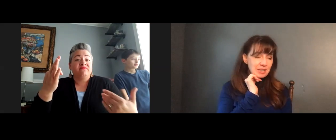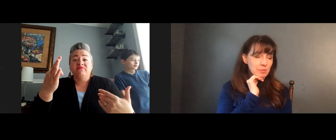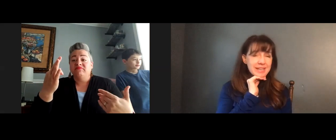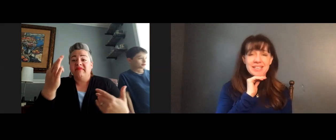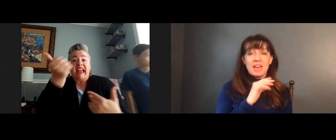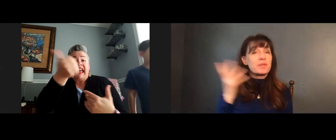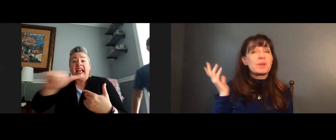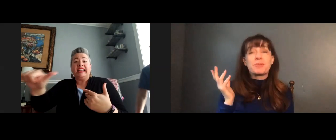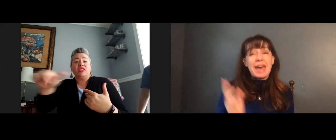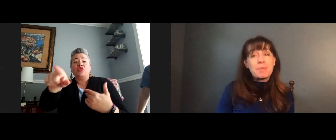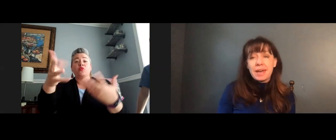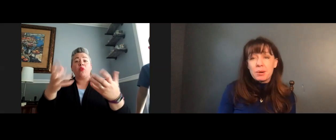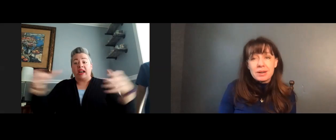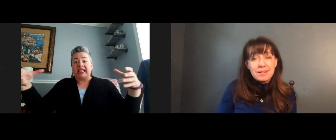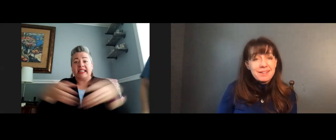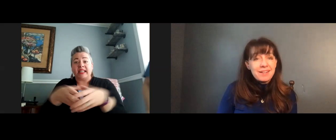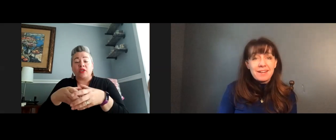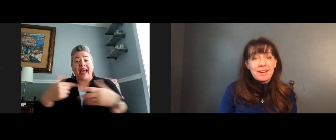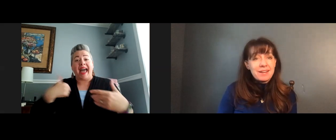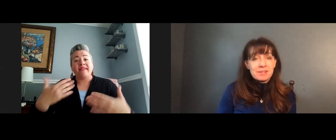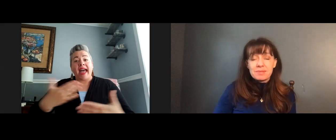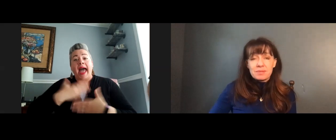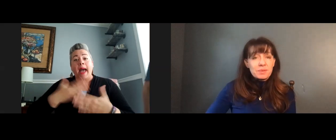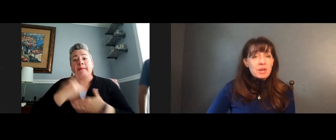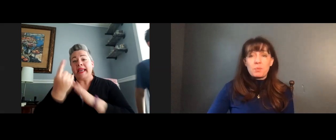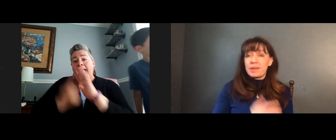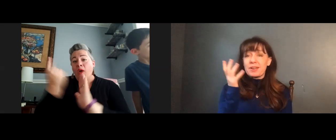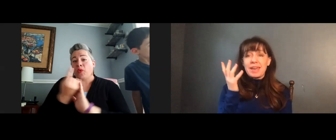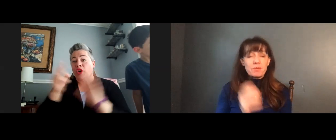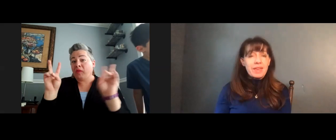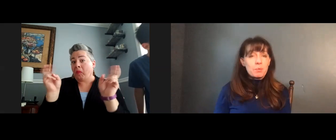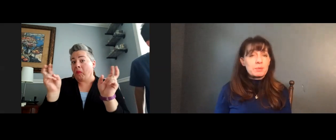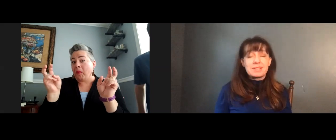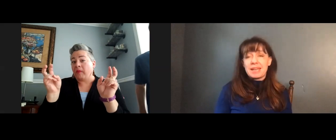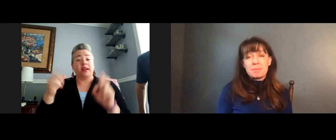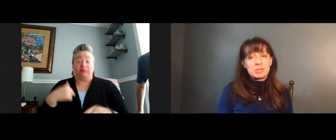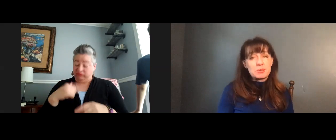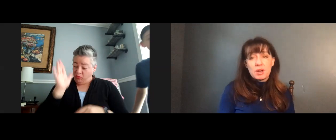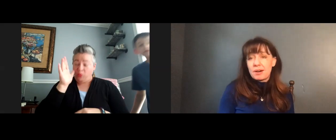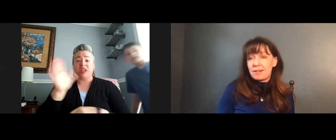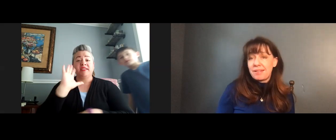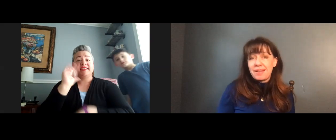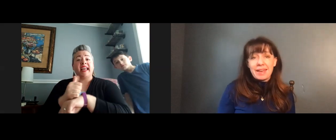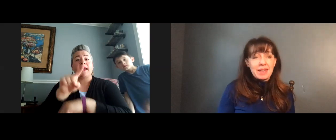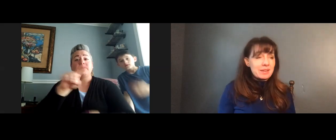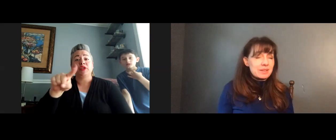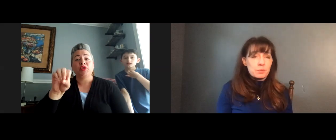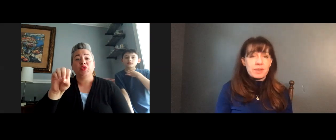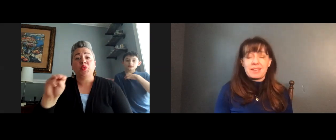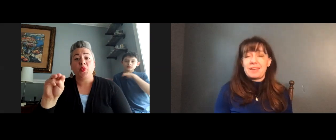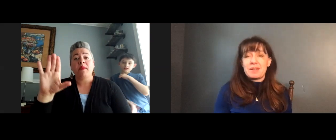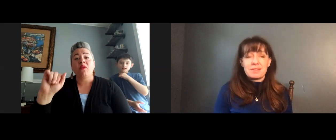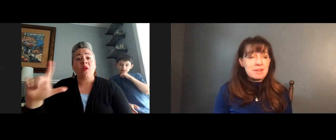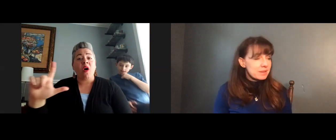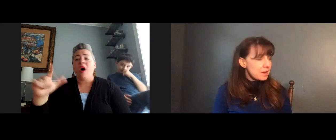you want to get together if you want to do a happy hour um you know we are game for that we will set up a zoom call and